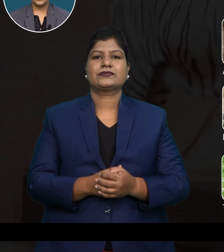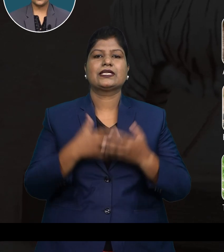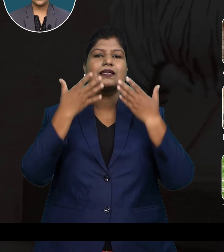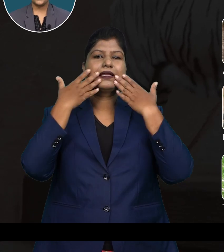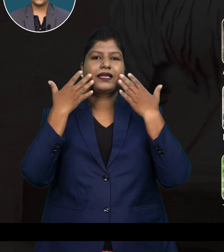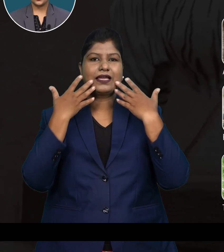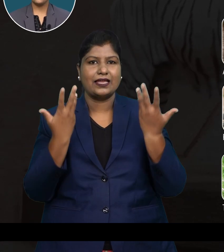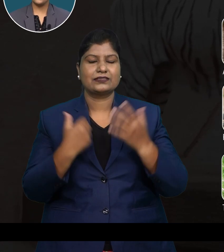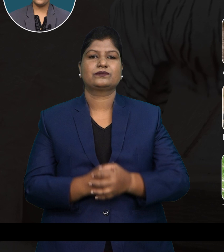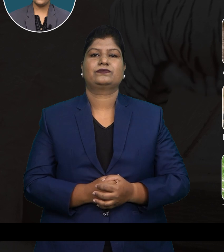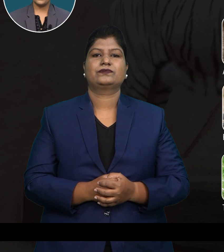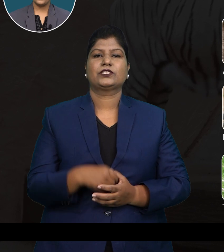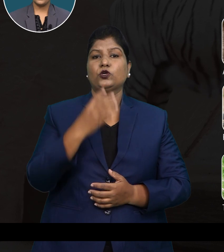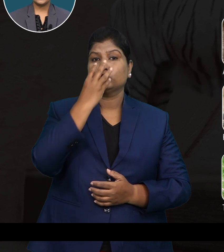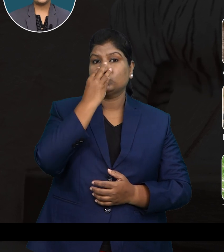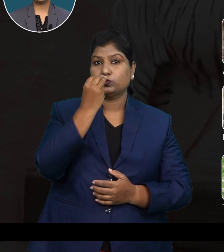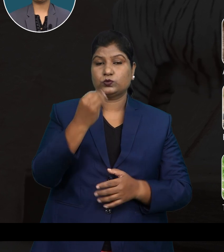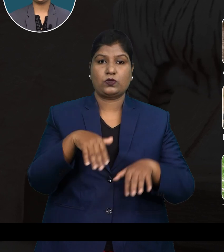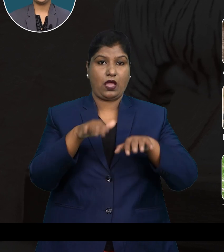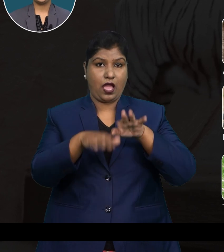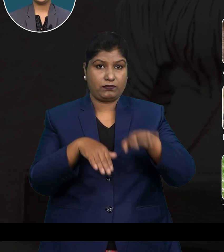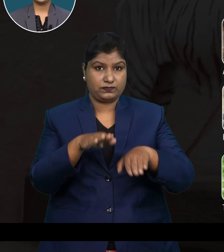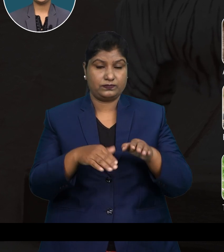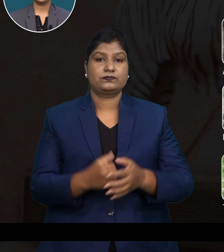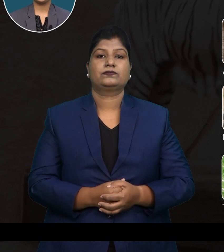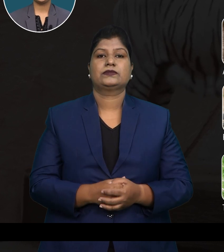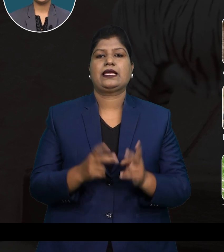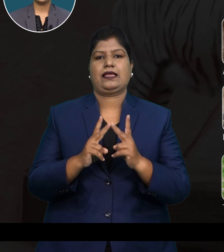cat, wolf, etc.